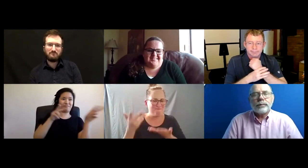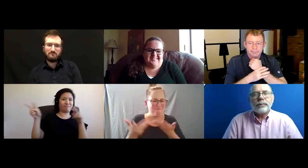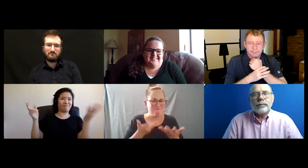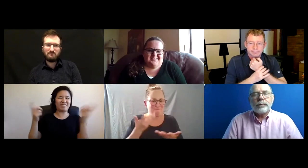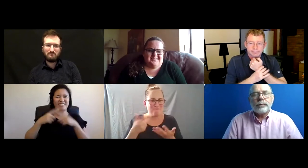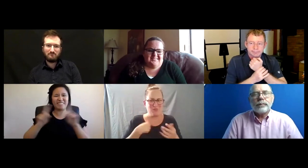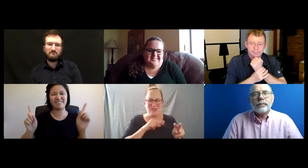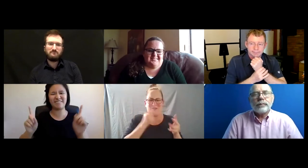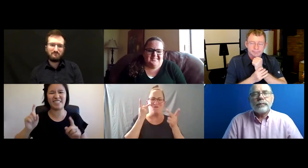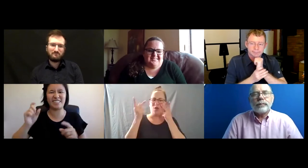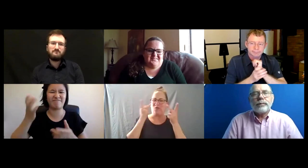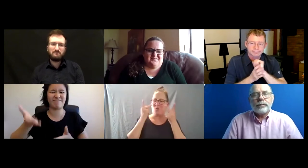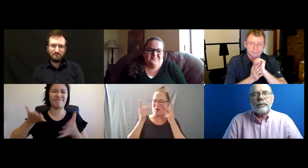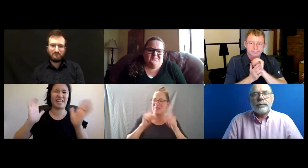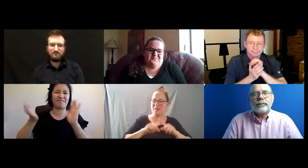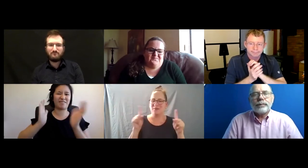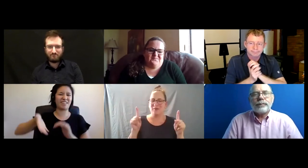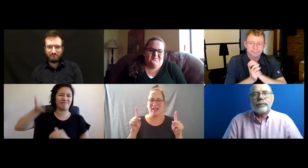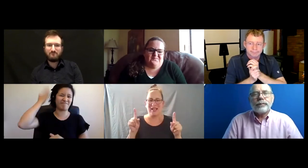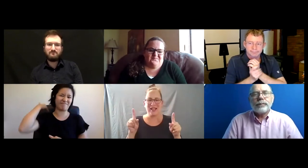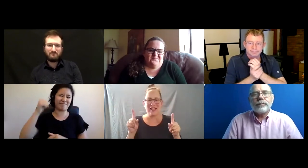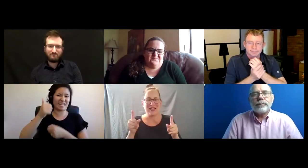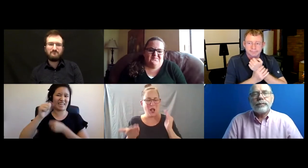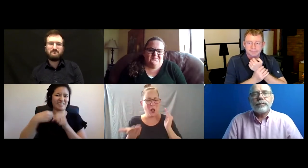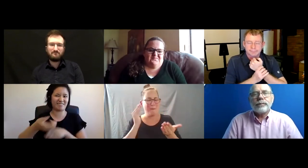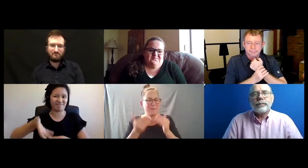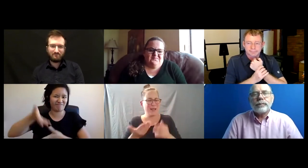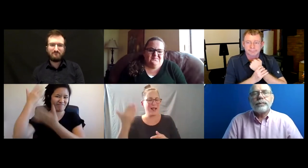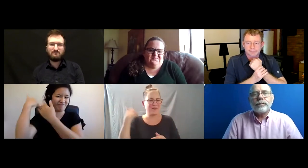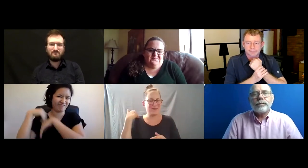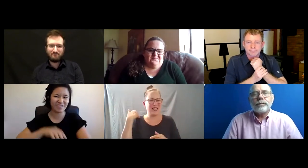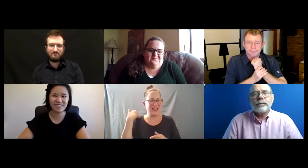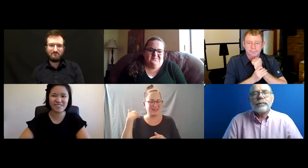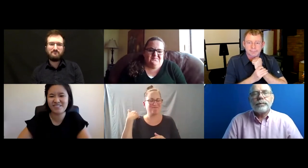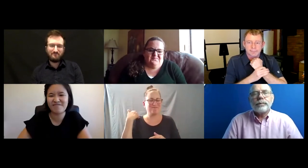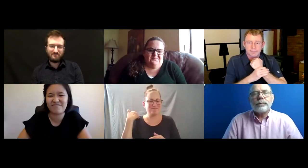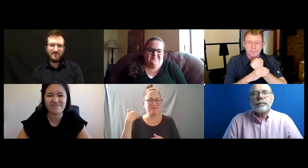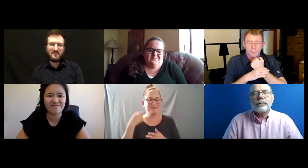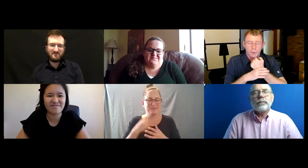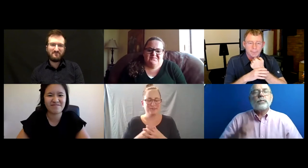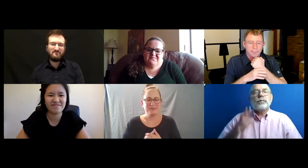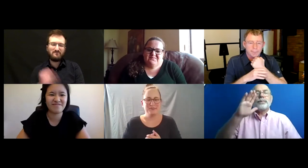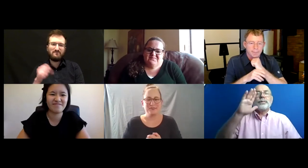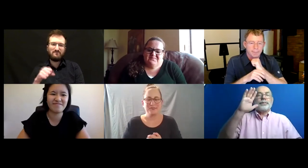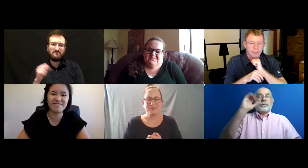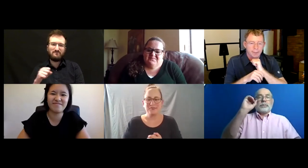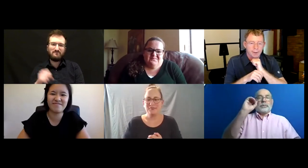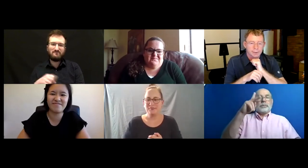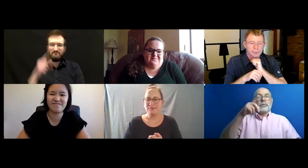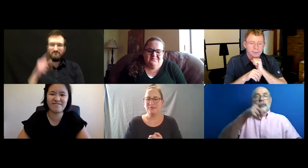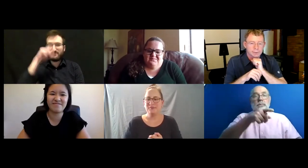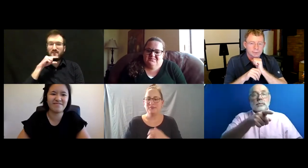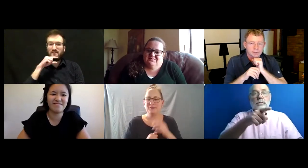I can't say too much, but when I'm seeing this discussion, things are very different than they were 10 years